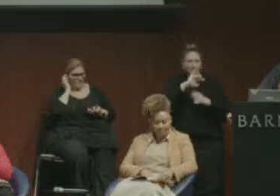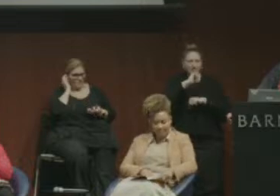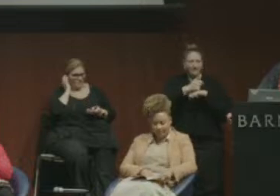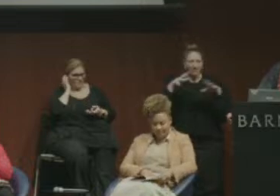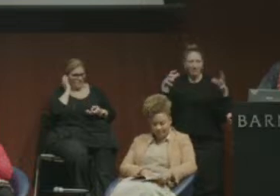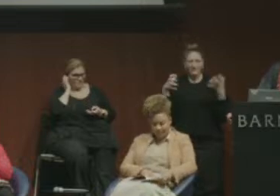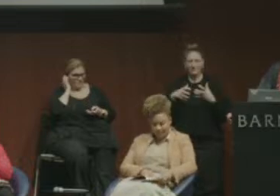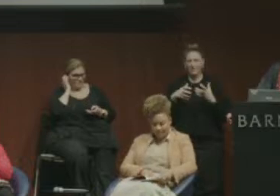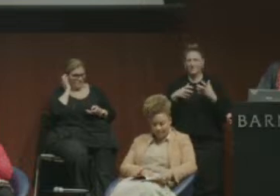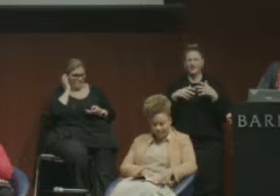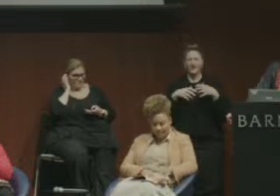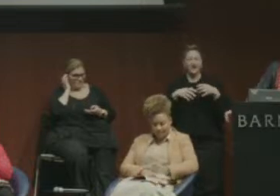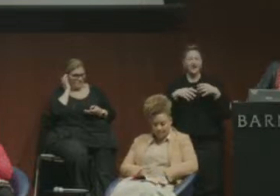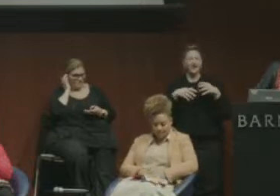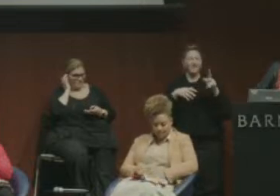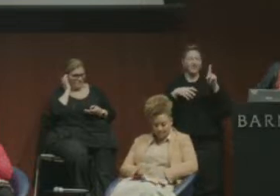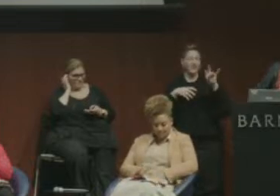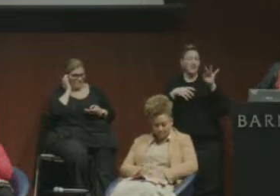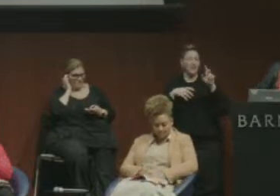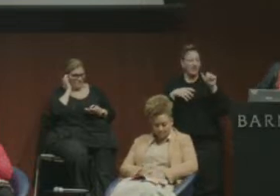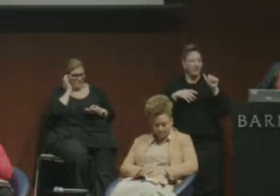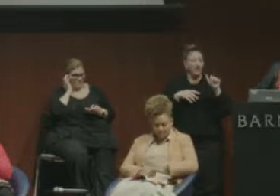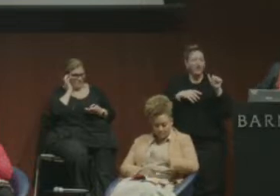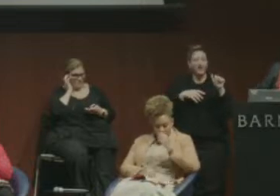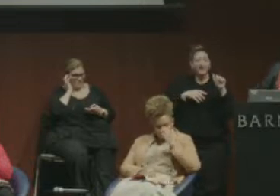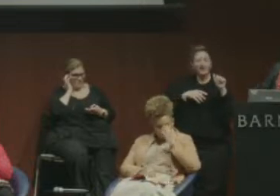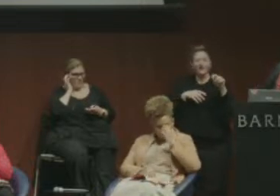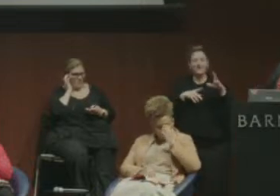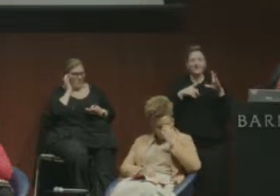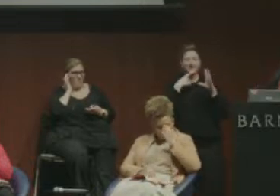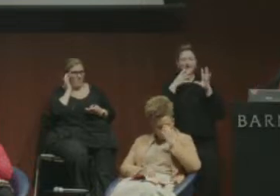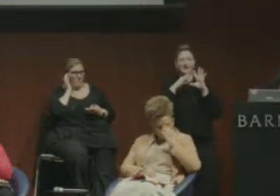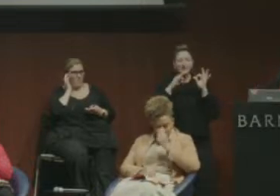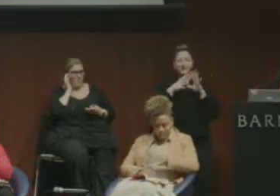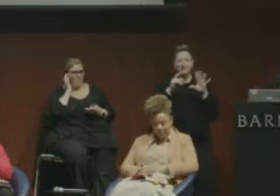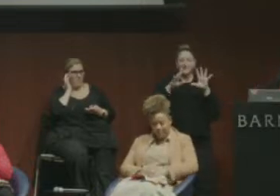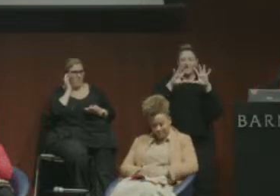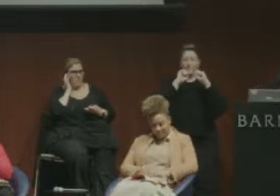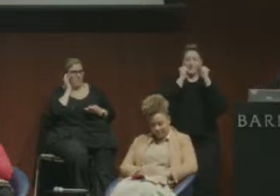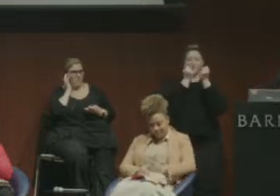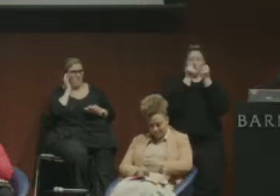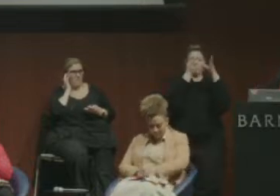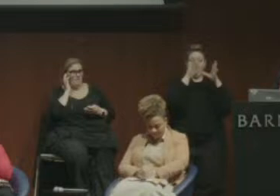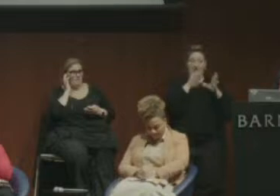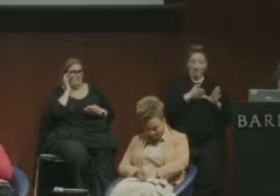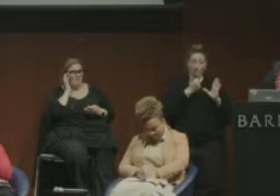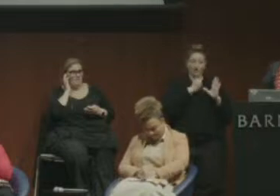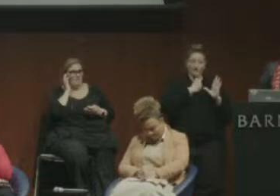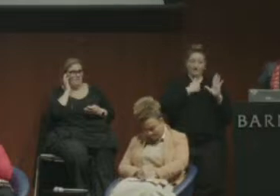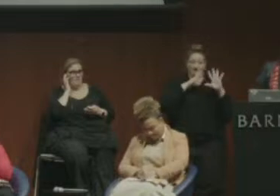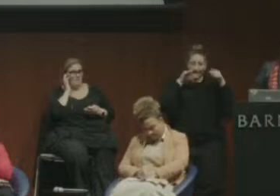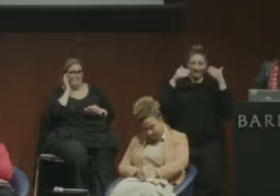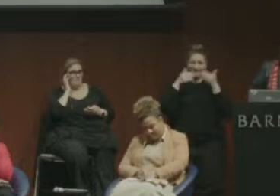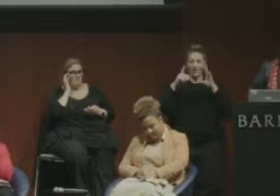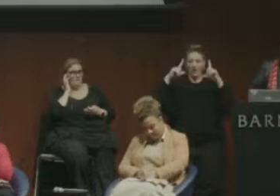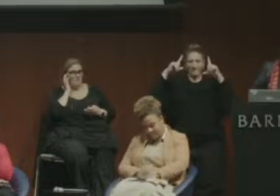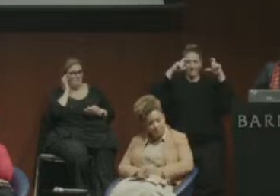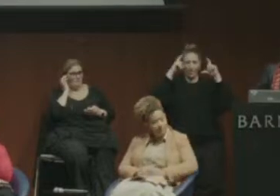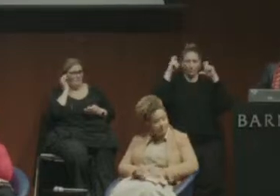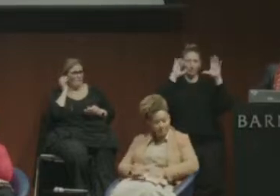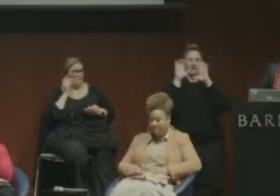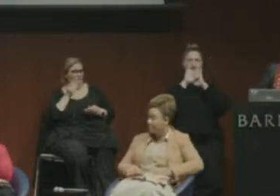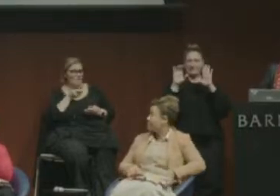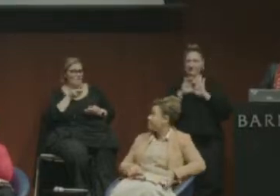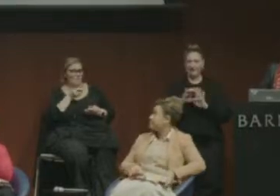organizing our panel. I'm also here as a bit of an outlier, as a sociologist who's heavily dependent on photographs, and I'm going to show